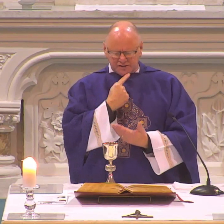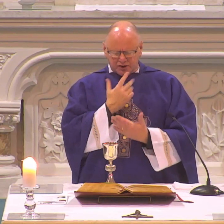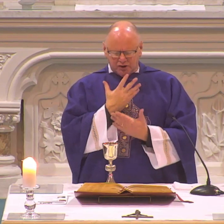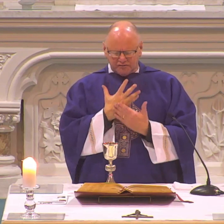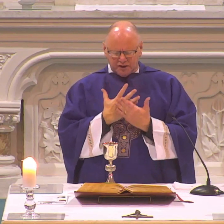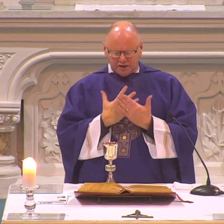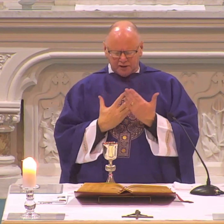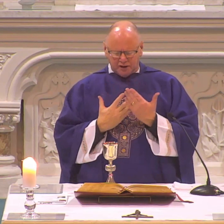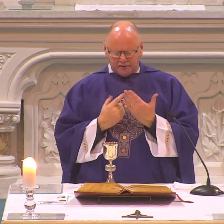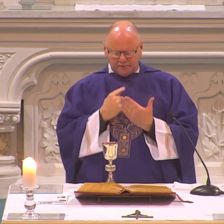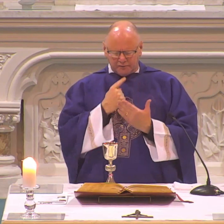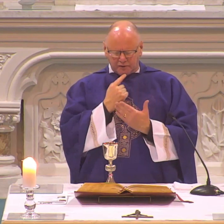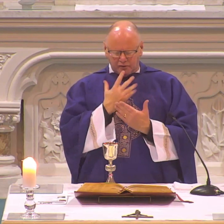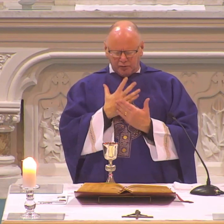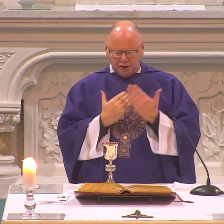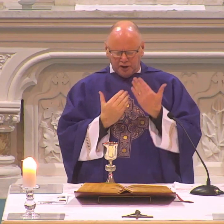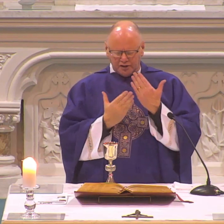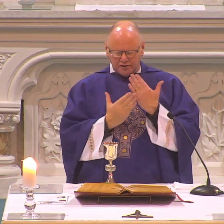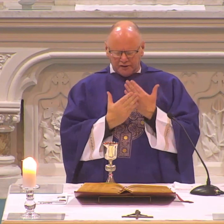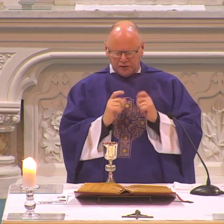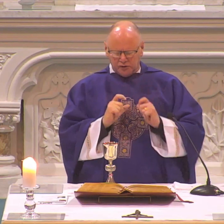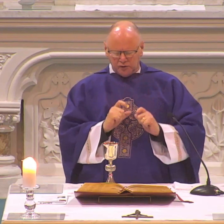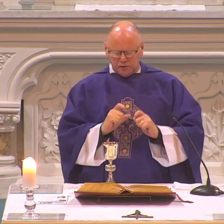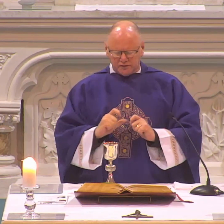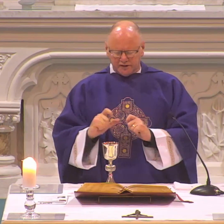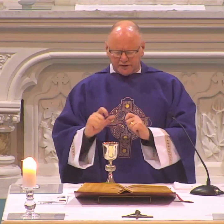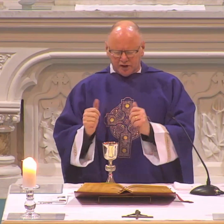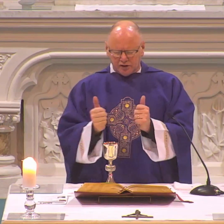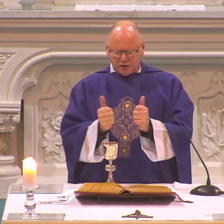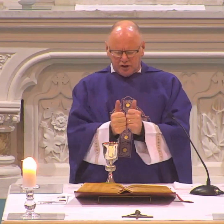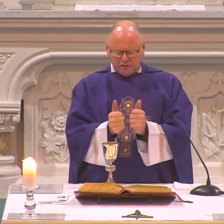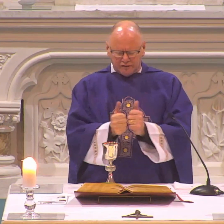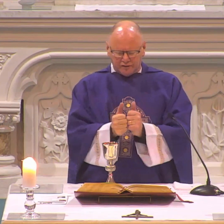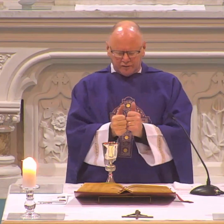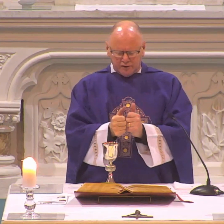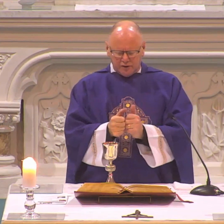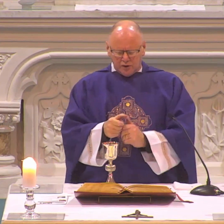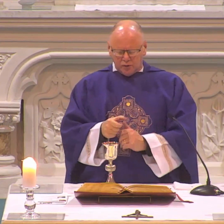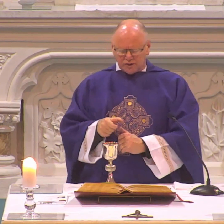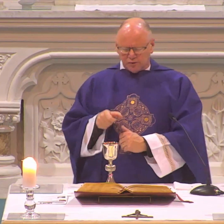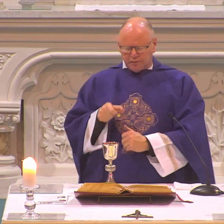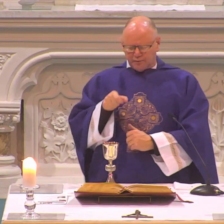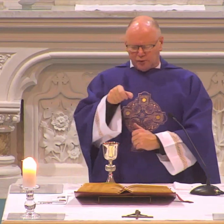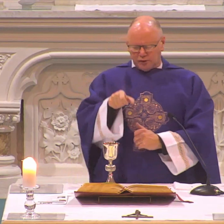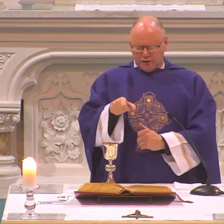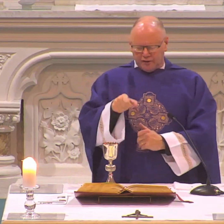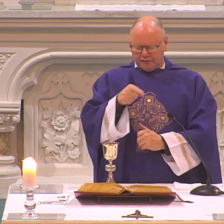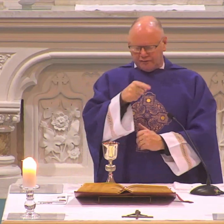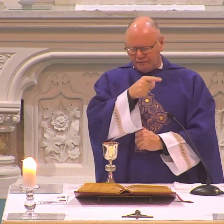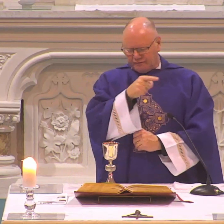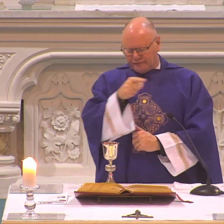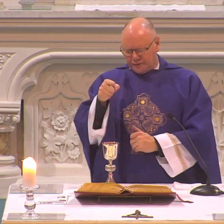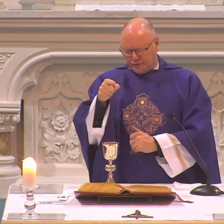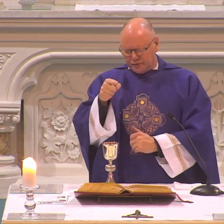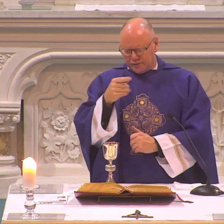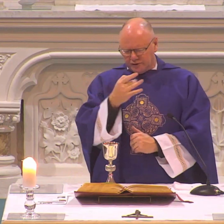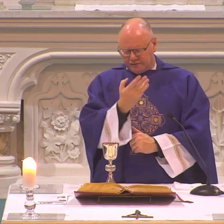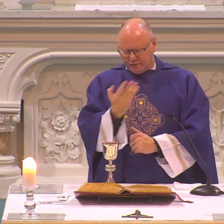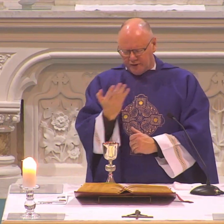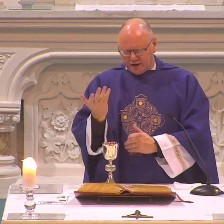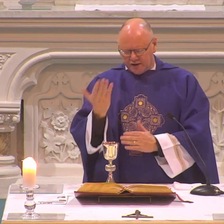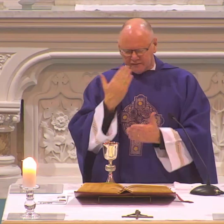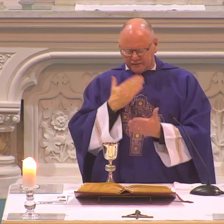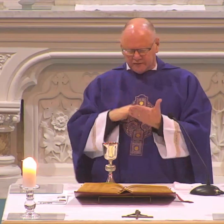chalice of my blood, the blood of the new and eternal covenant, which will be poured out for you and